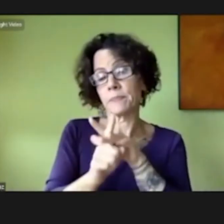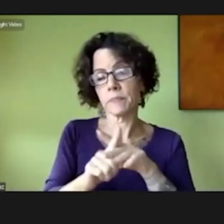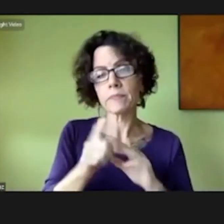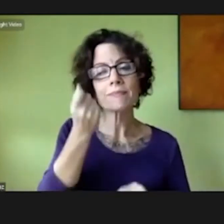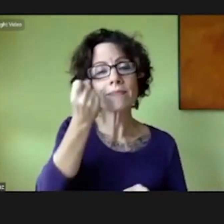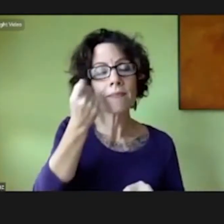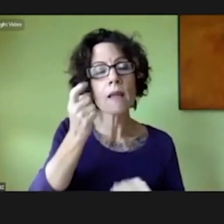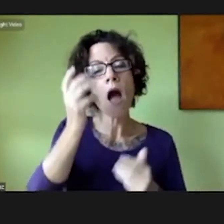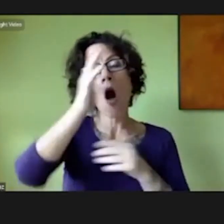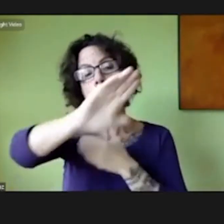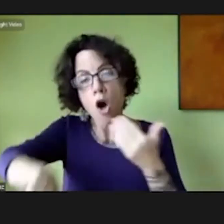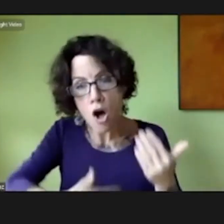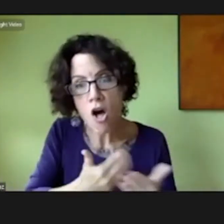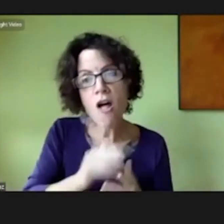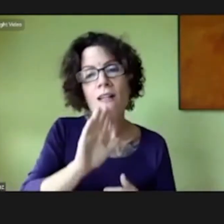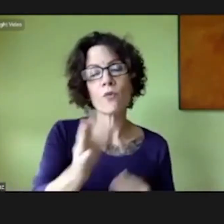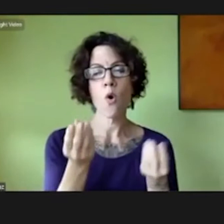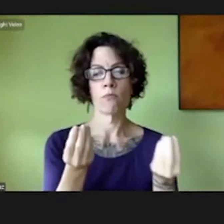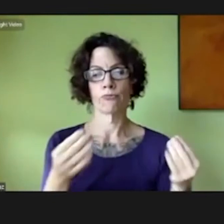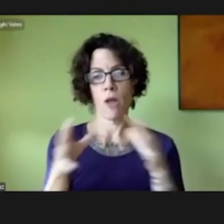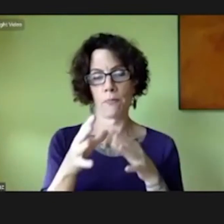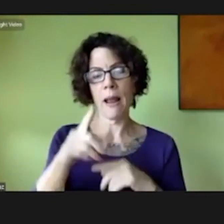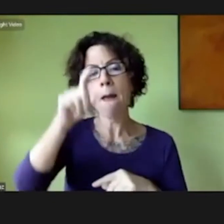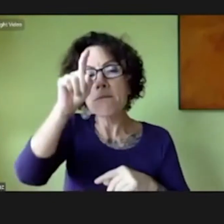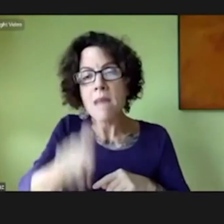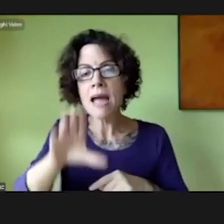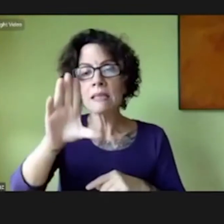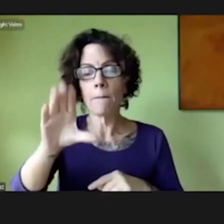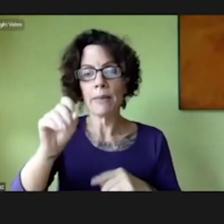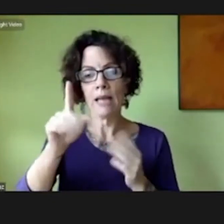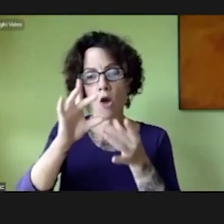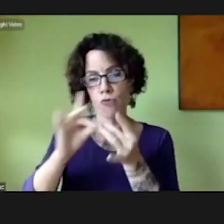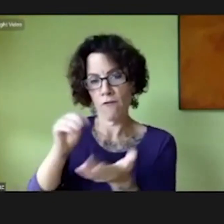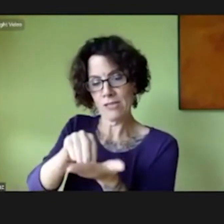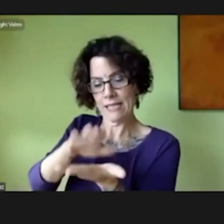will. Going back to time consumption